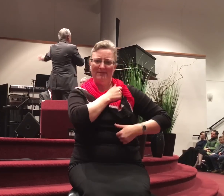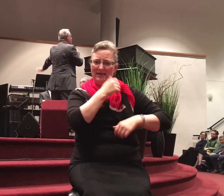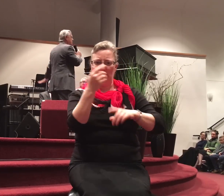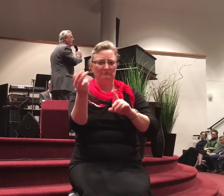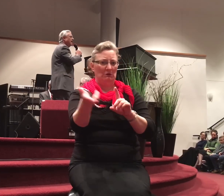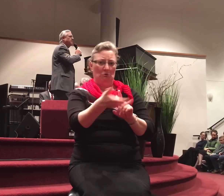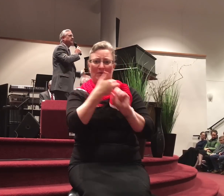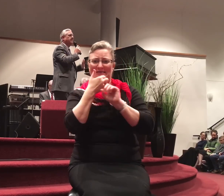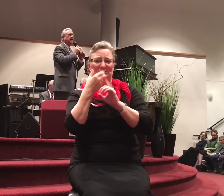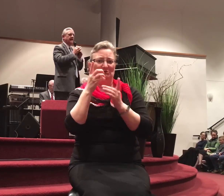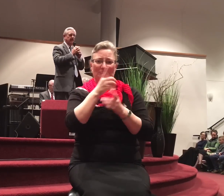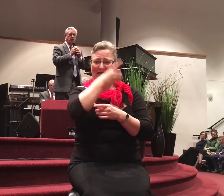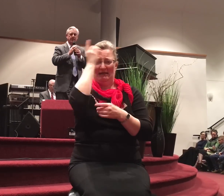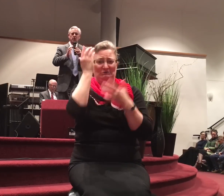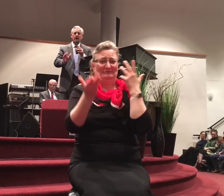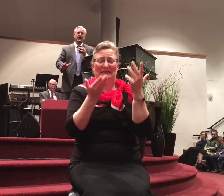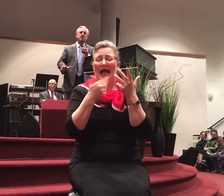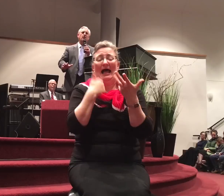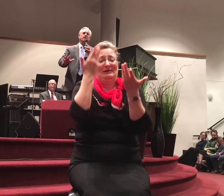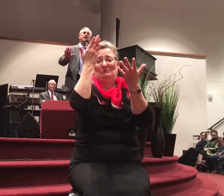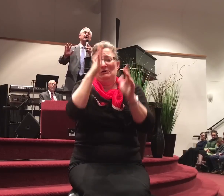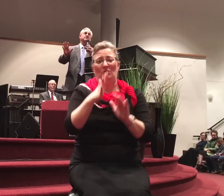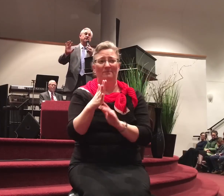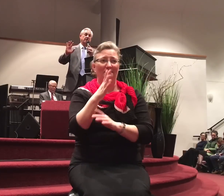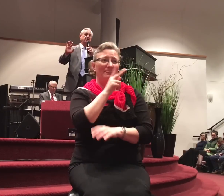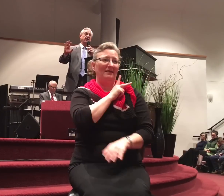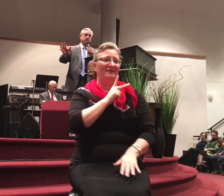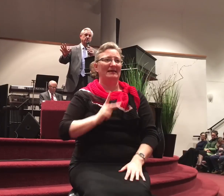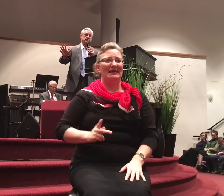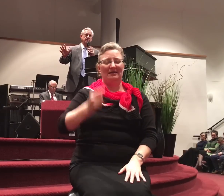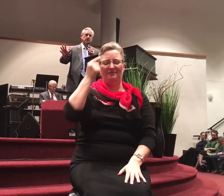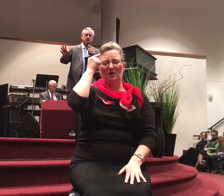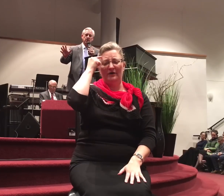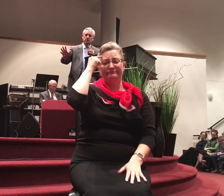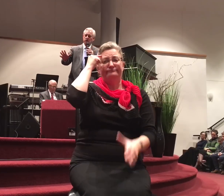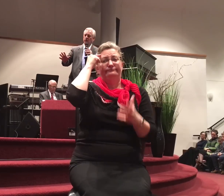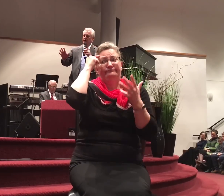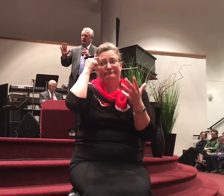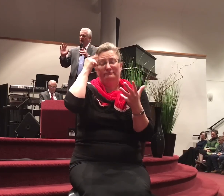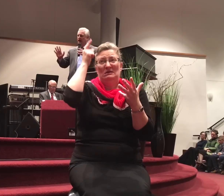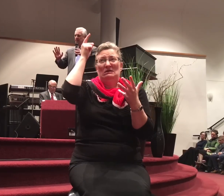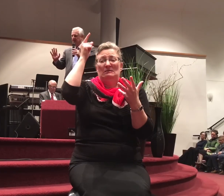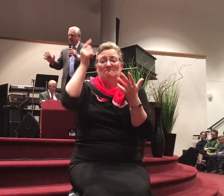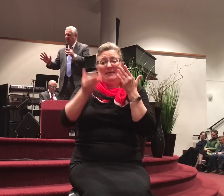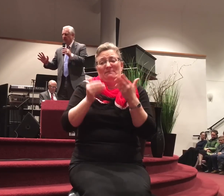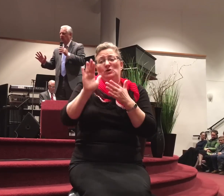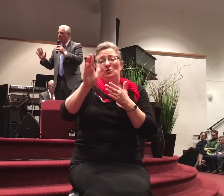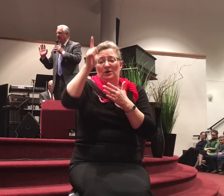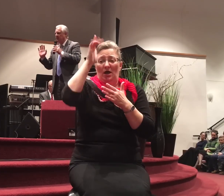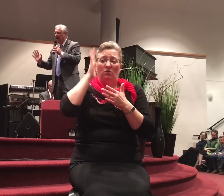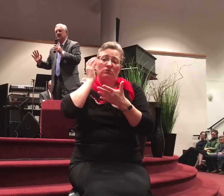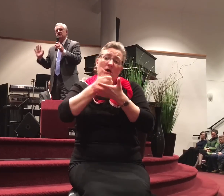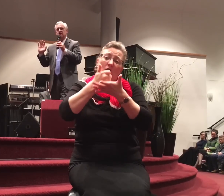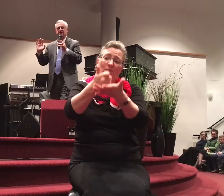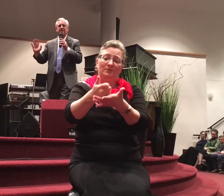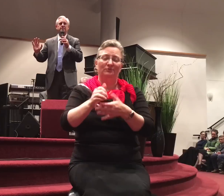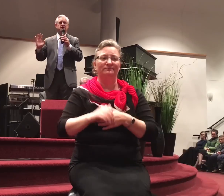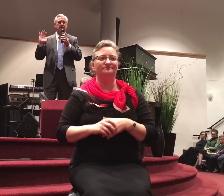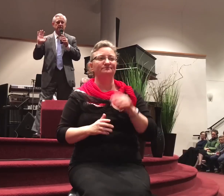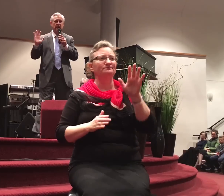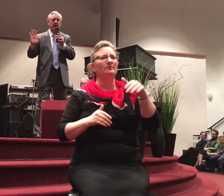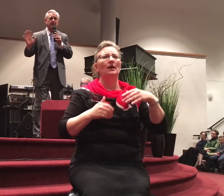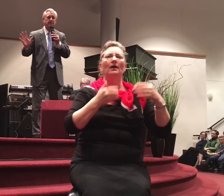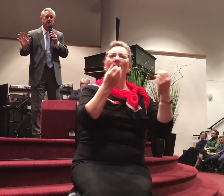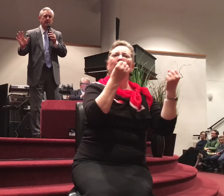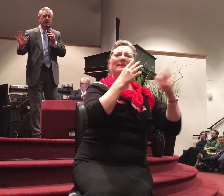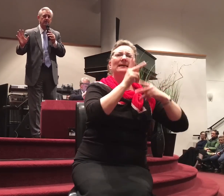had any thought in mind, but it would be what I call a positive confession. You know, there are a lot of people that will make positive statements